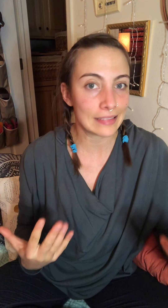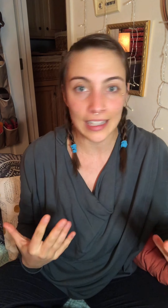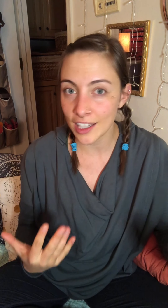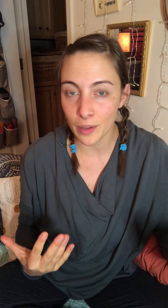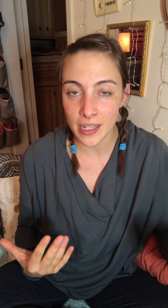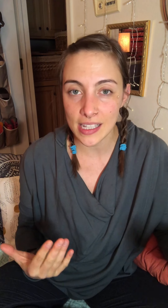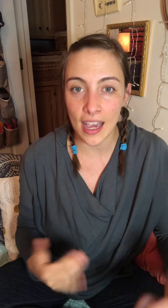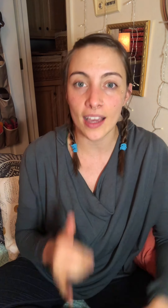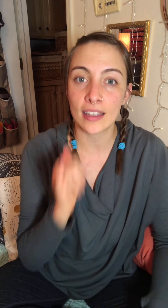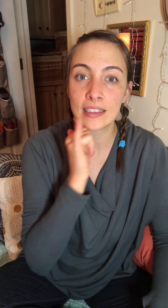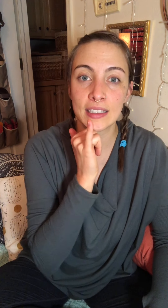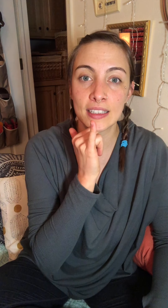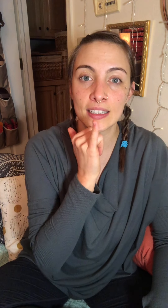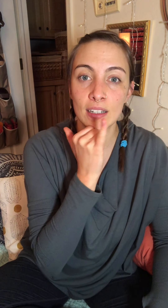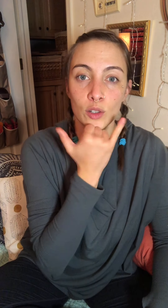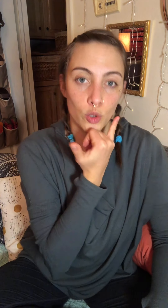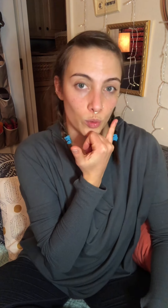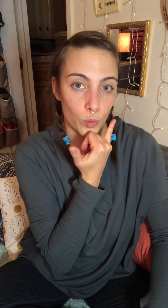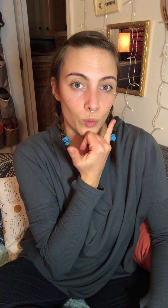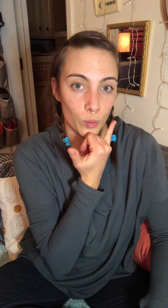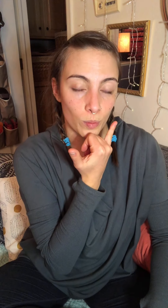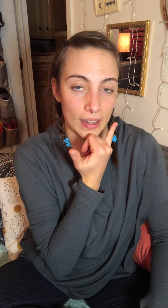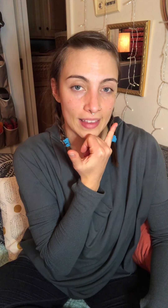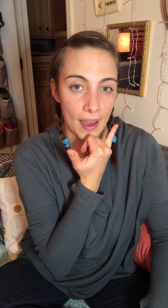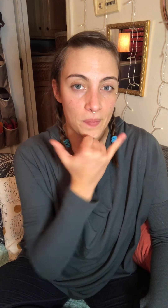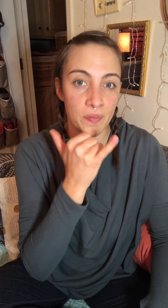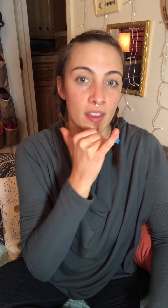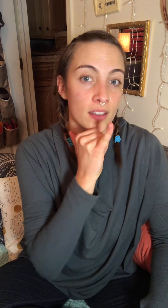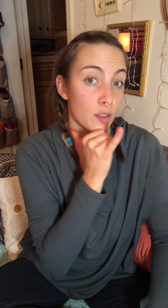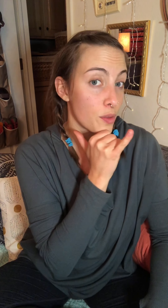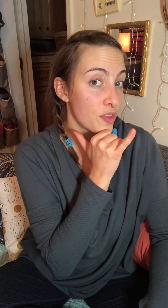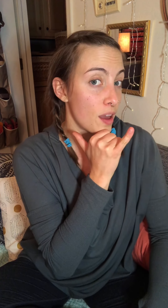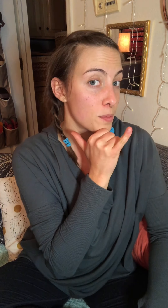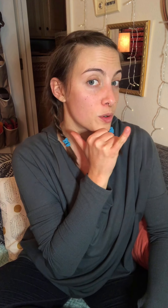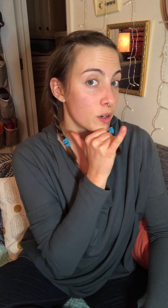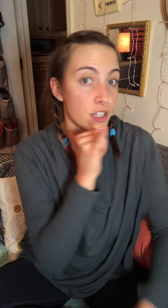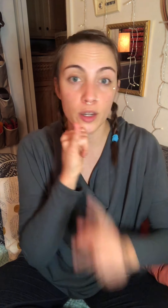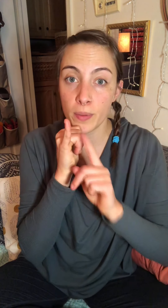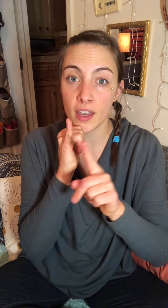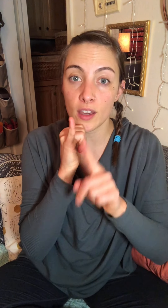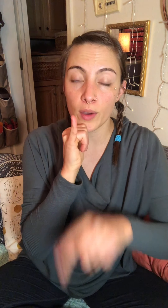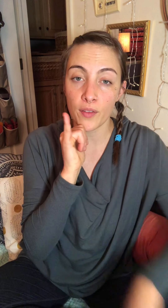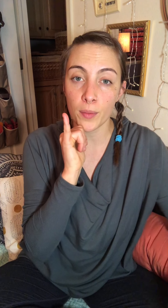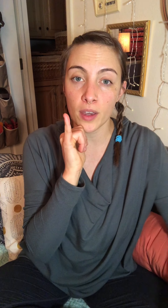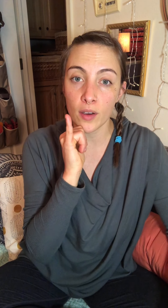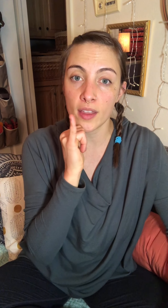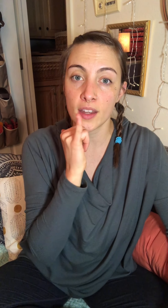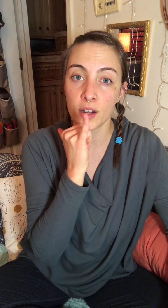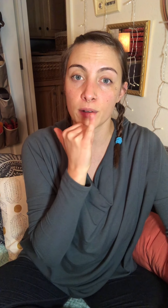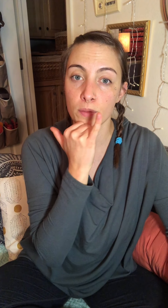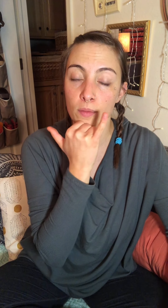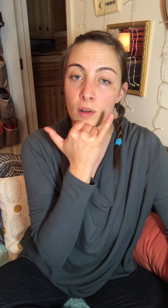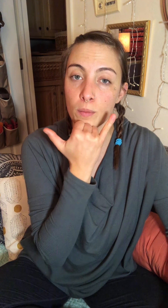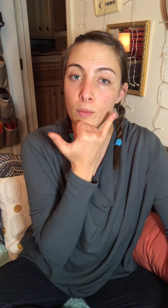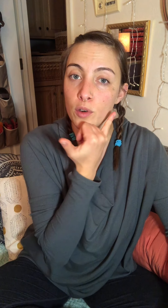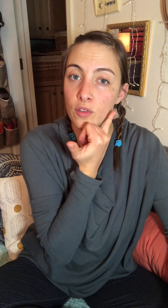little mistake, like that. So thumb towards you, pinky away from you, and then you're